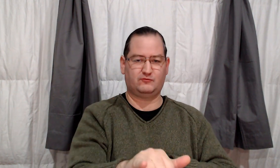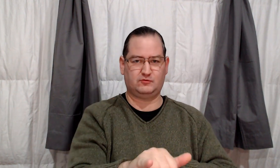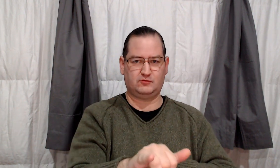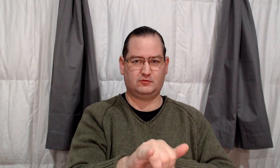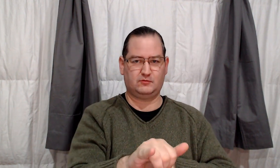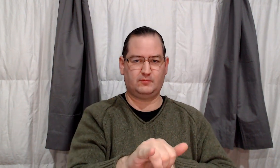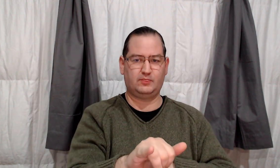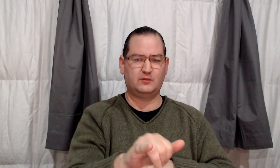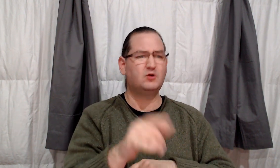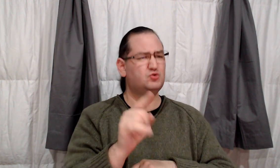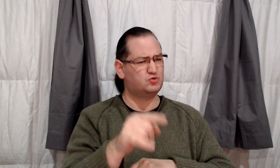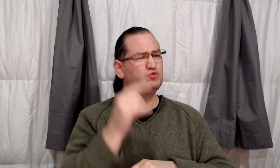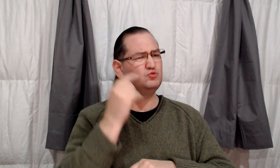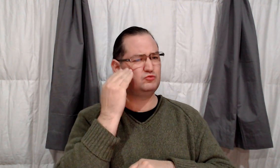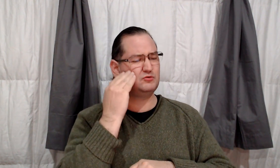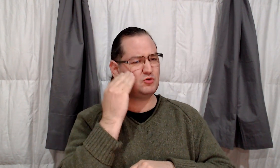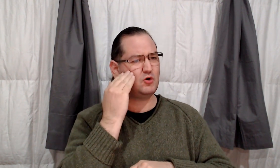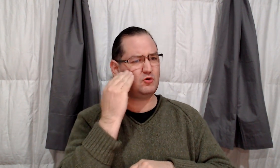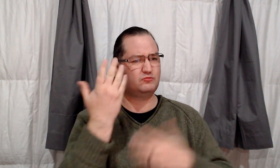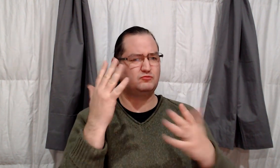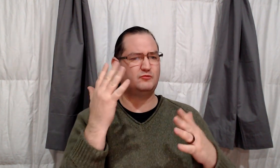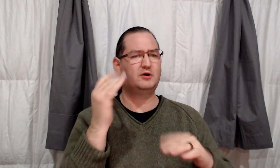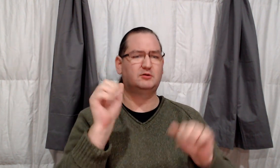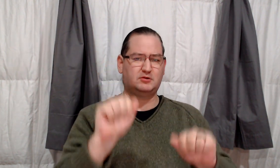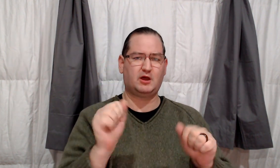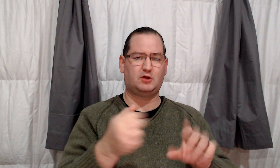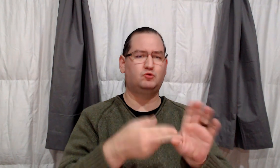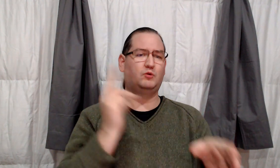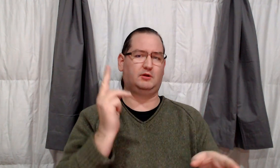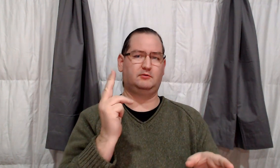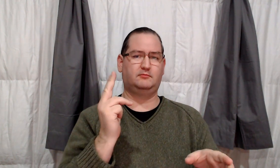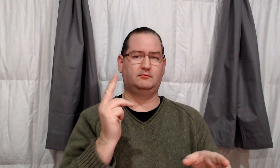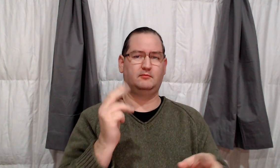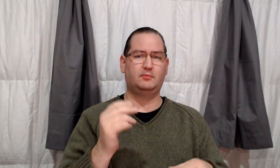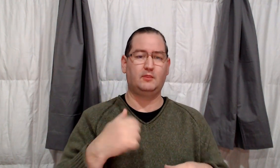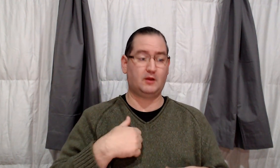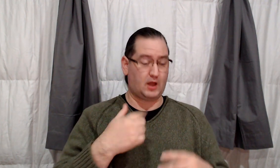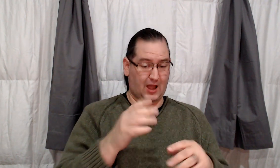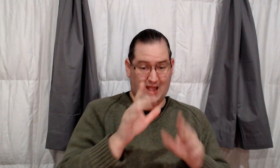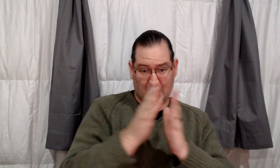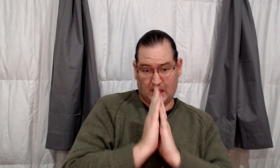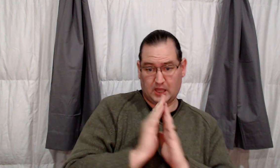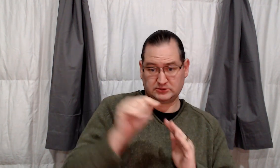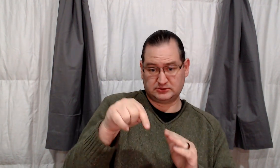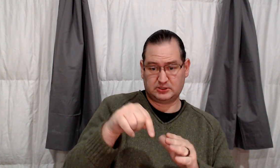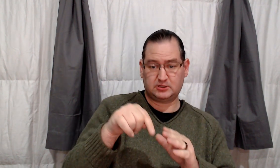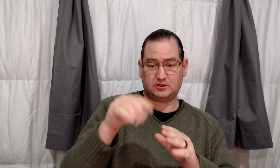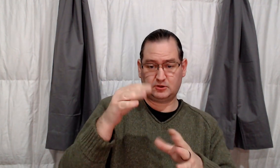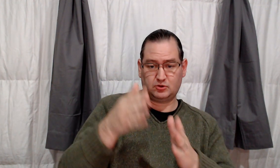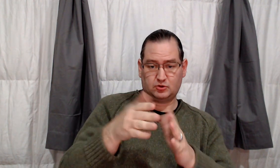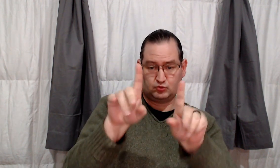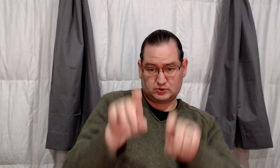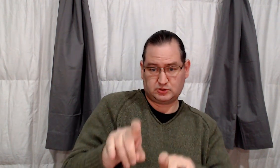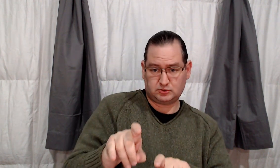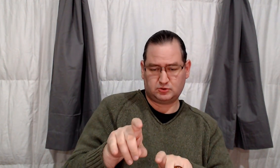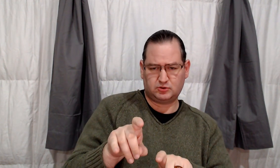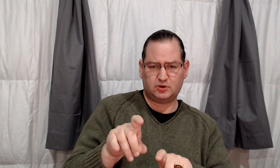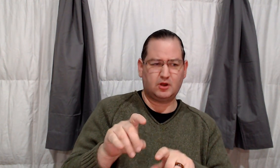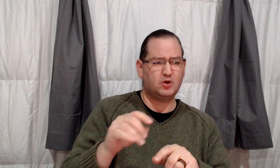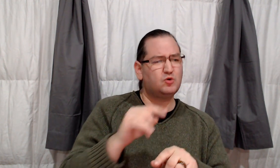quit. When I asked the question in the questionnaire, who are the most important people in your life? And